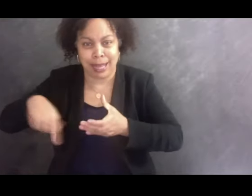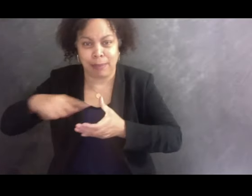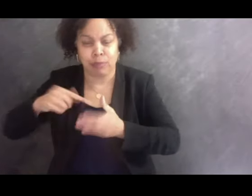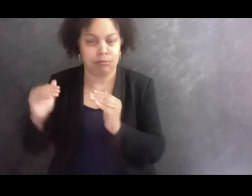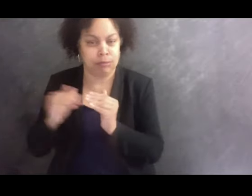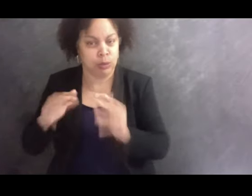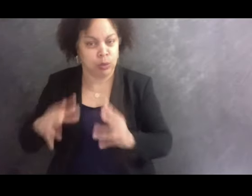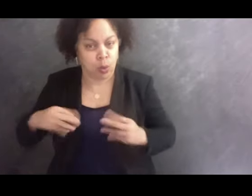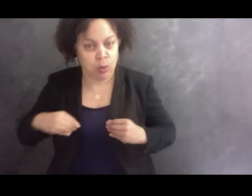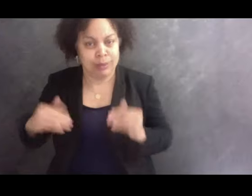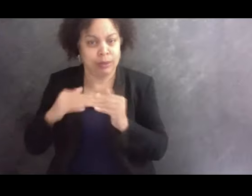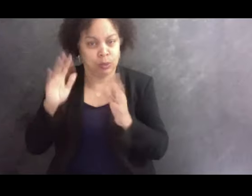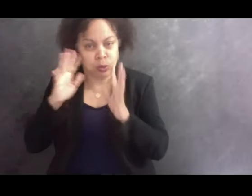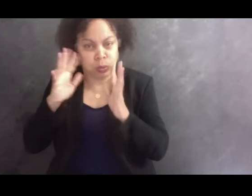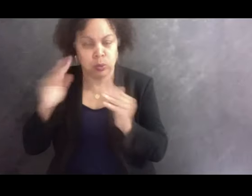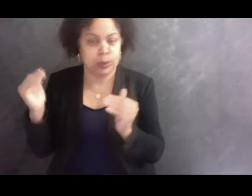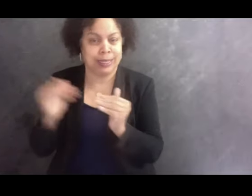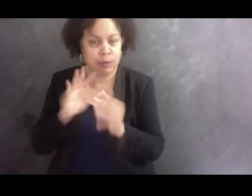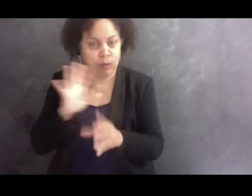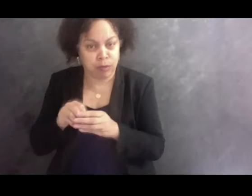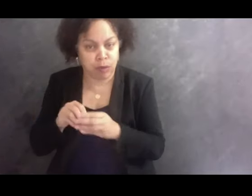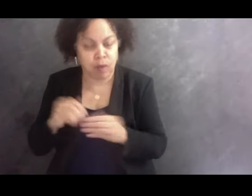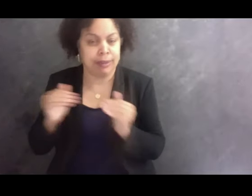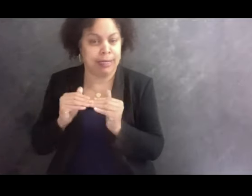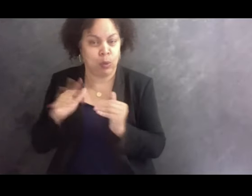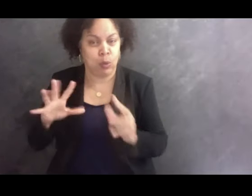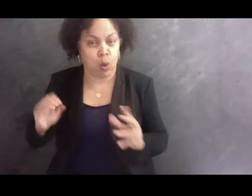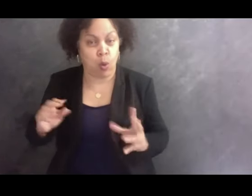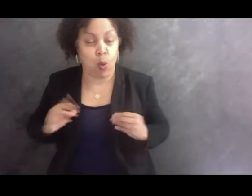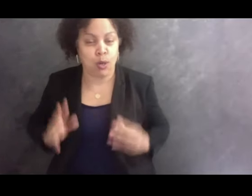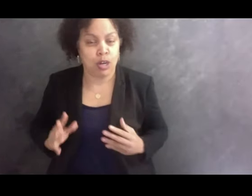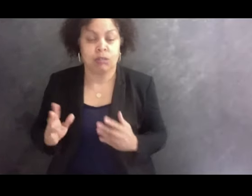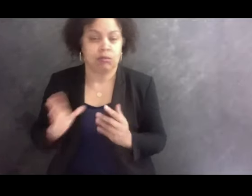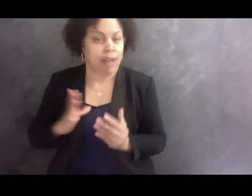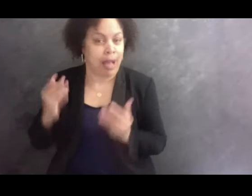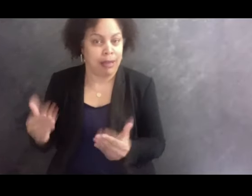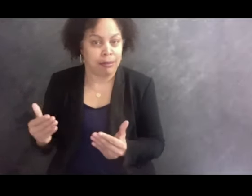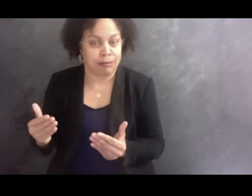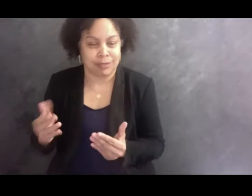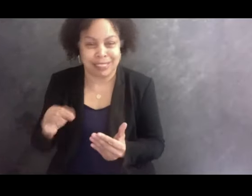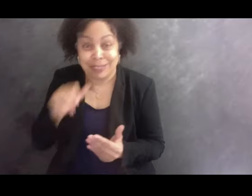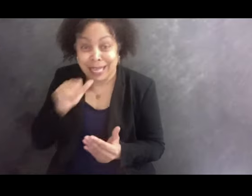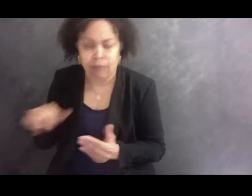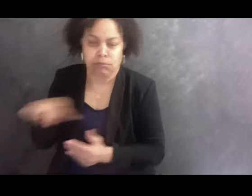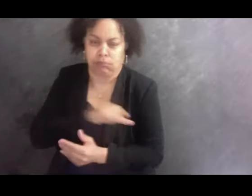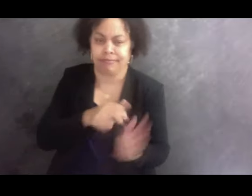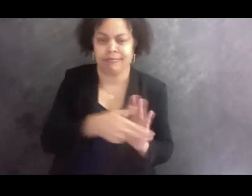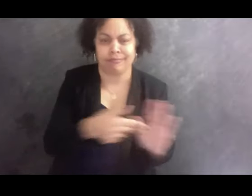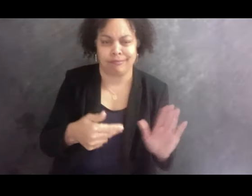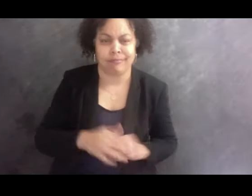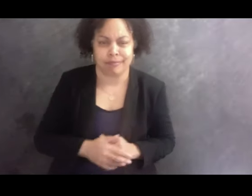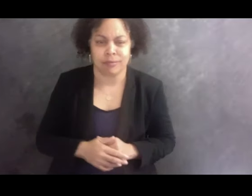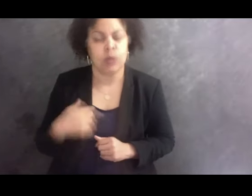know, are people everybody considers co-owners of the project. We understand that people work with a lot of different kinds